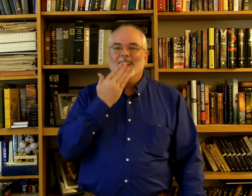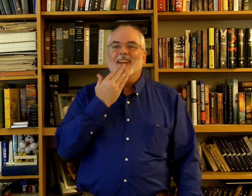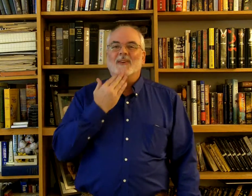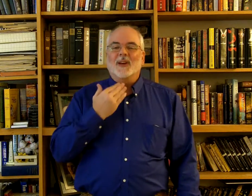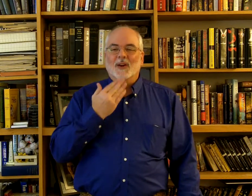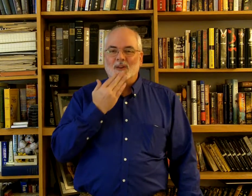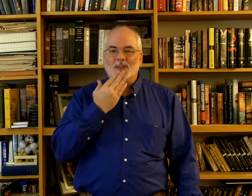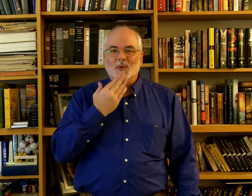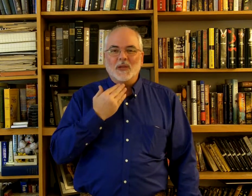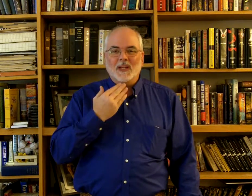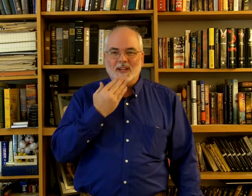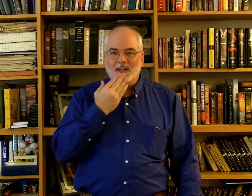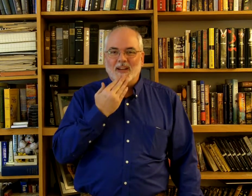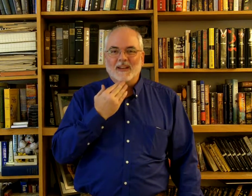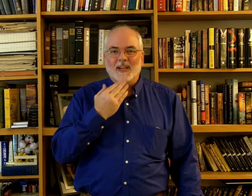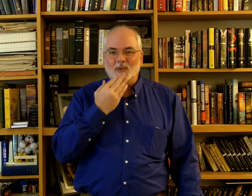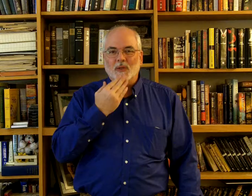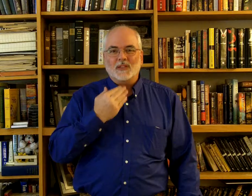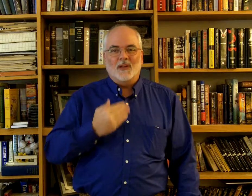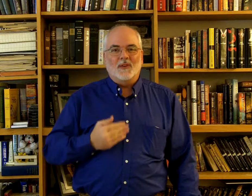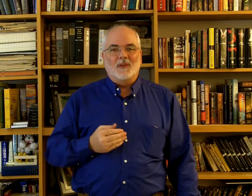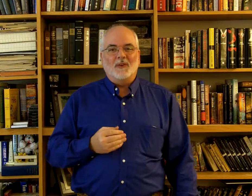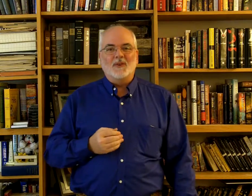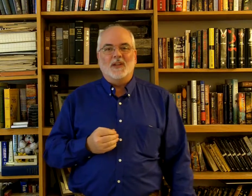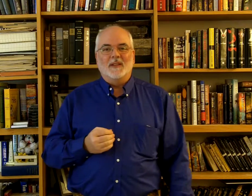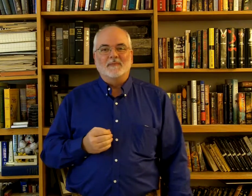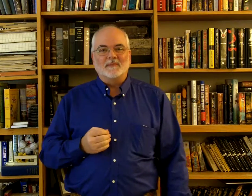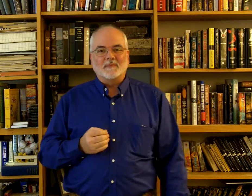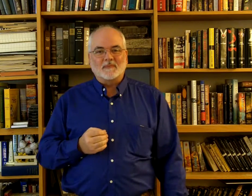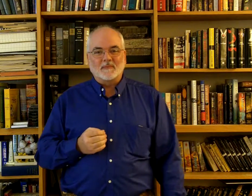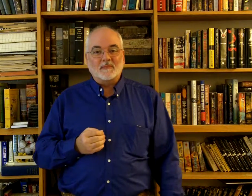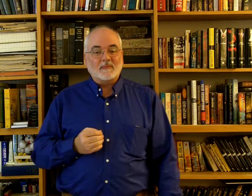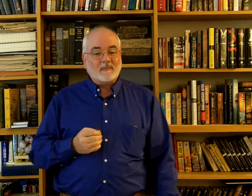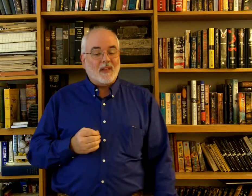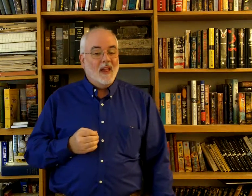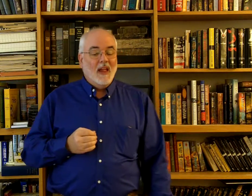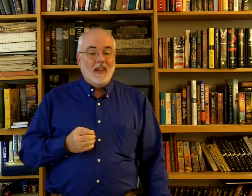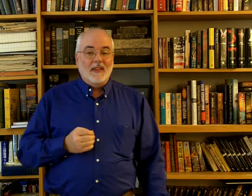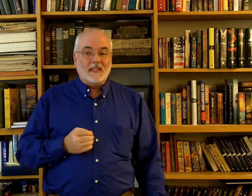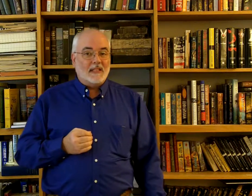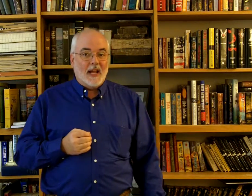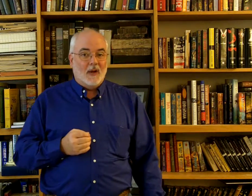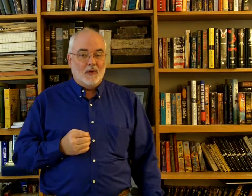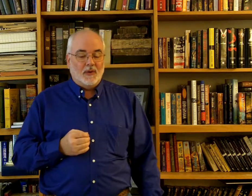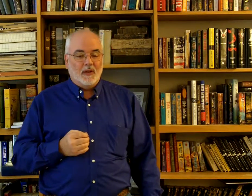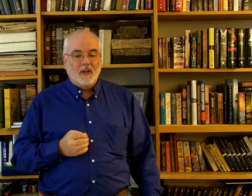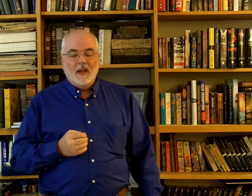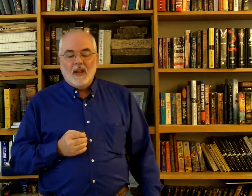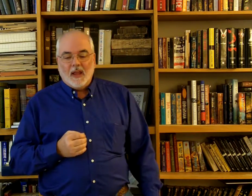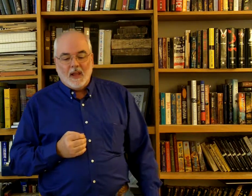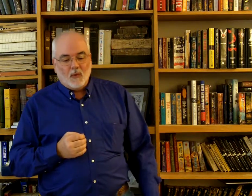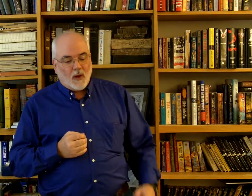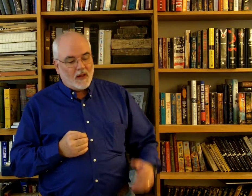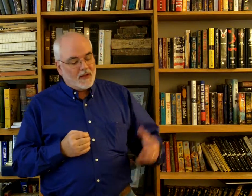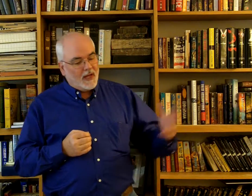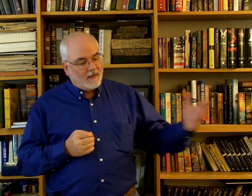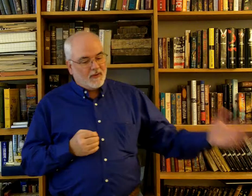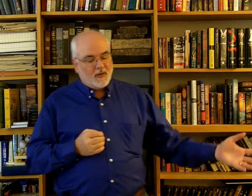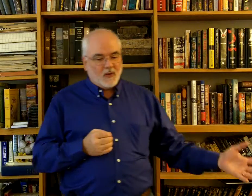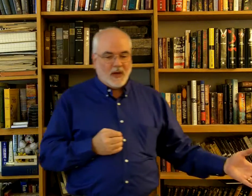Here we go. Sweet. You're getting that sweet stuff off your chin. The sound. And while the deaf don't